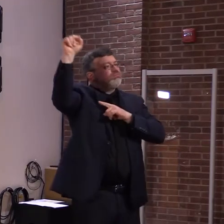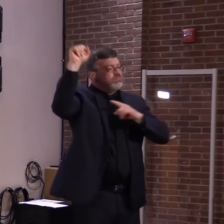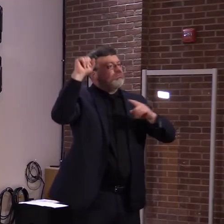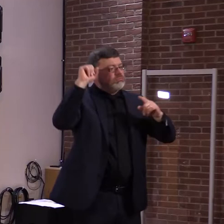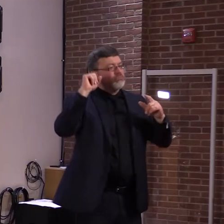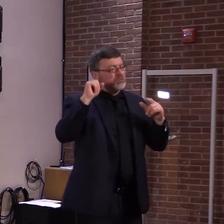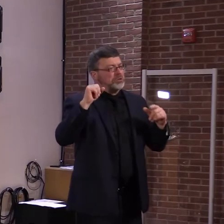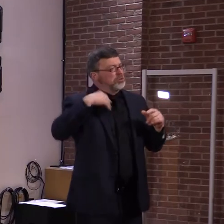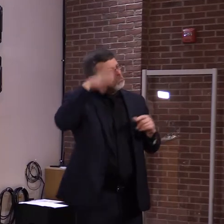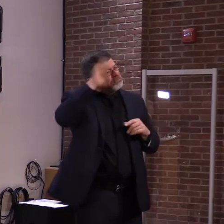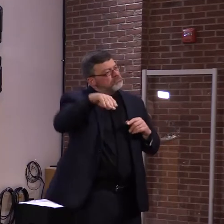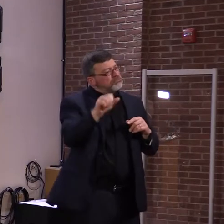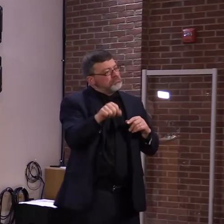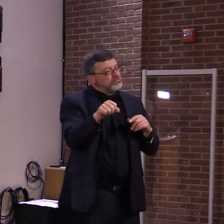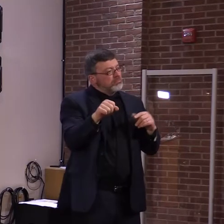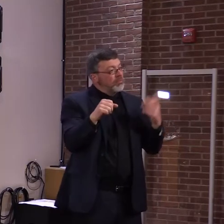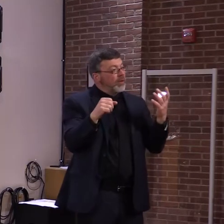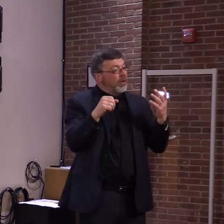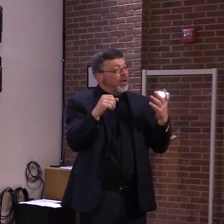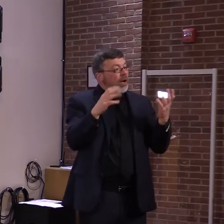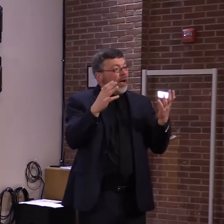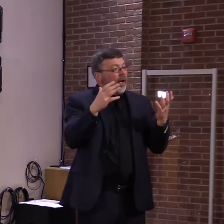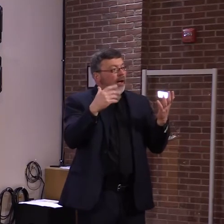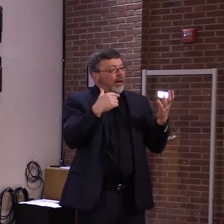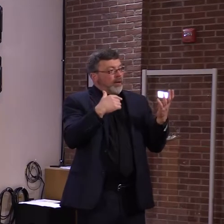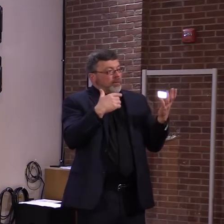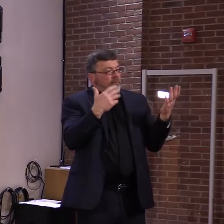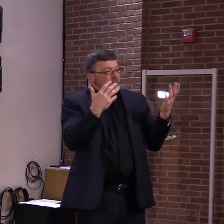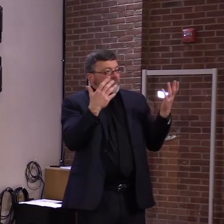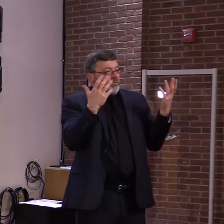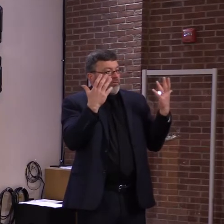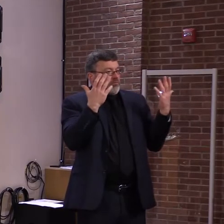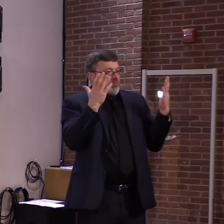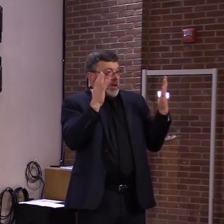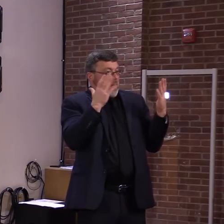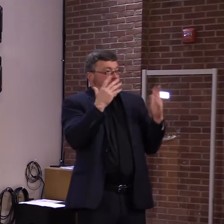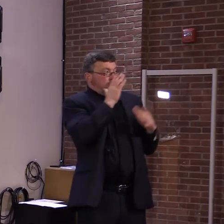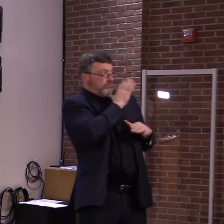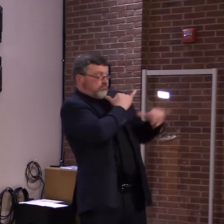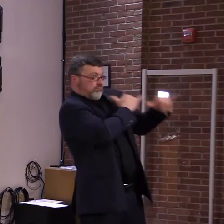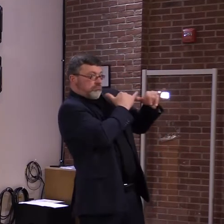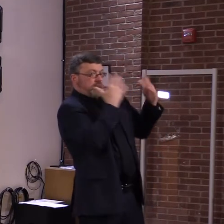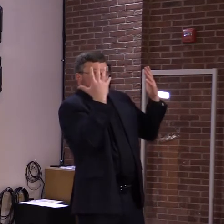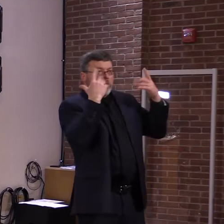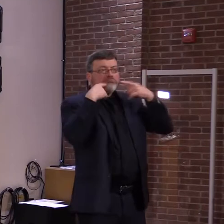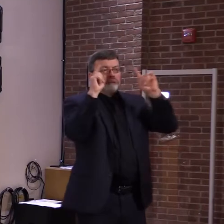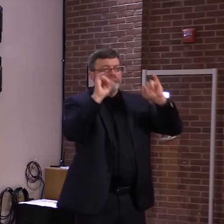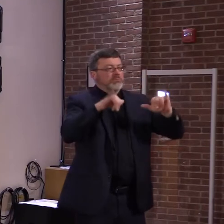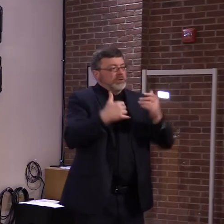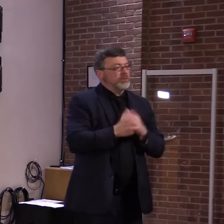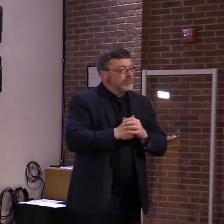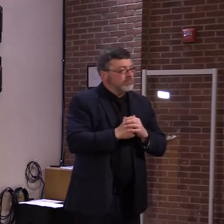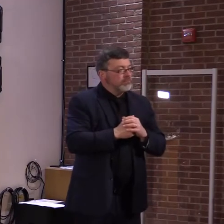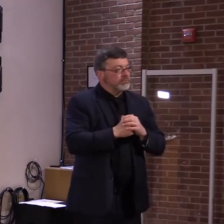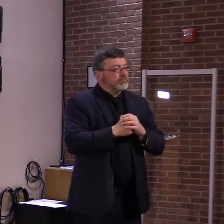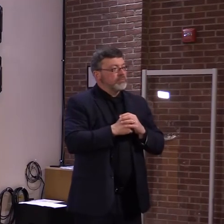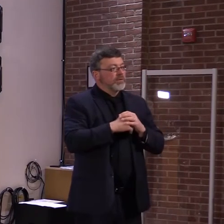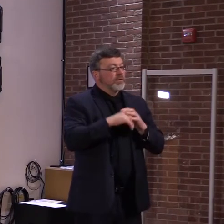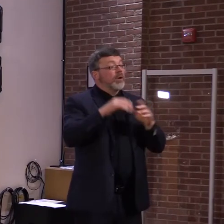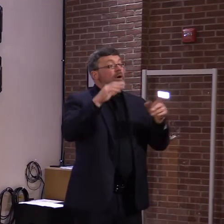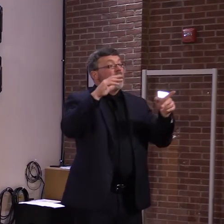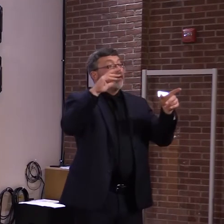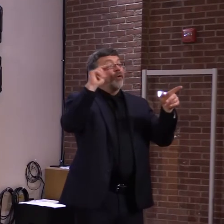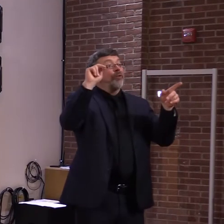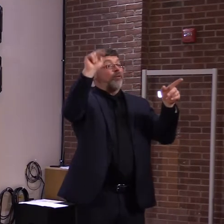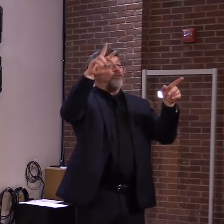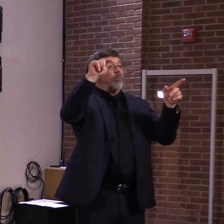Hopefully the other ones will be equally successful today at Northern Vermont in Linden and